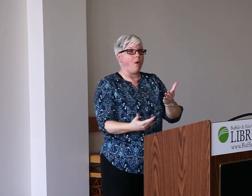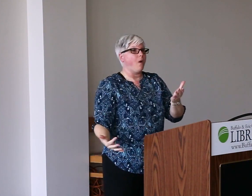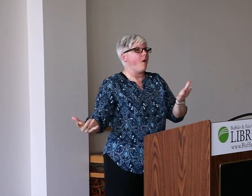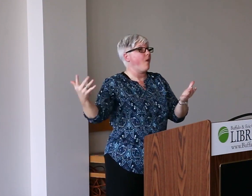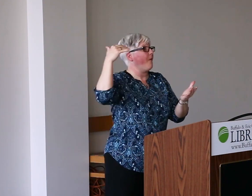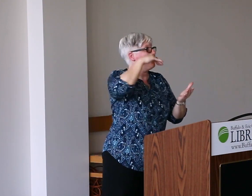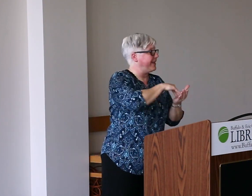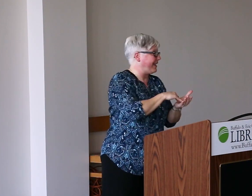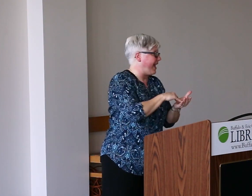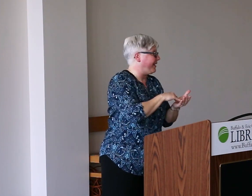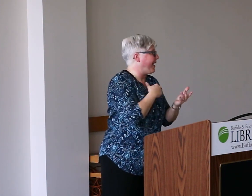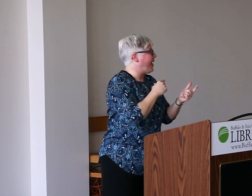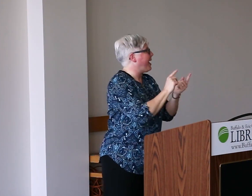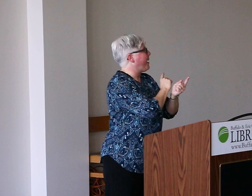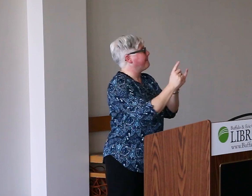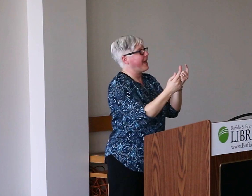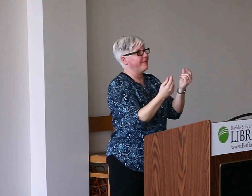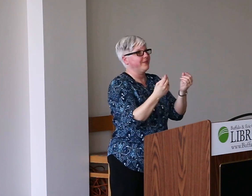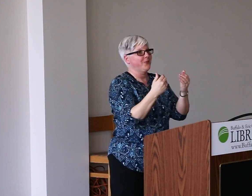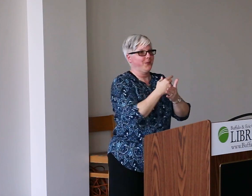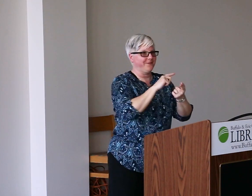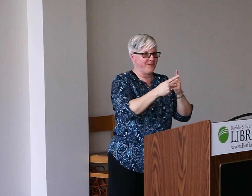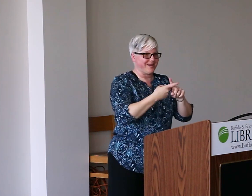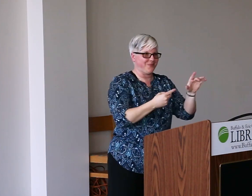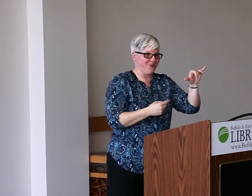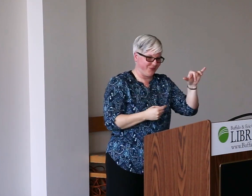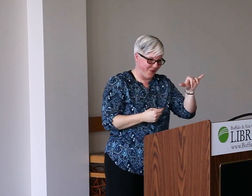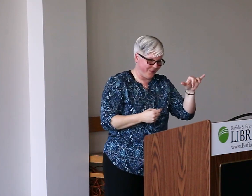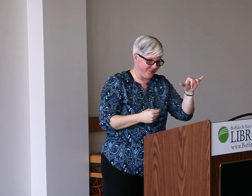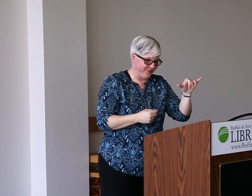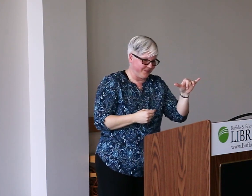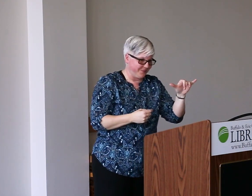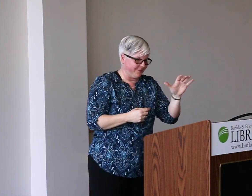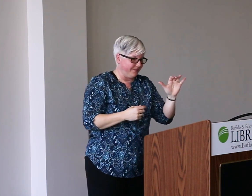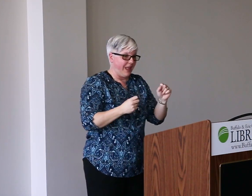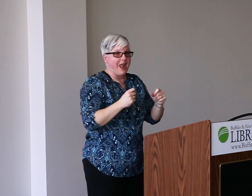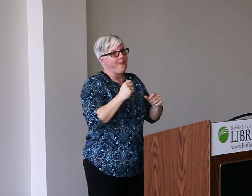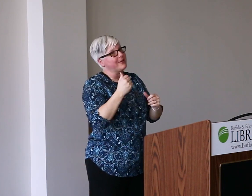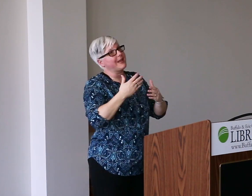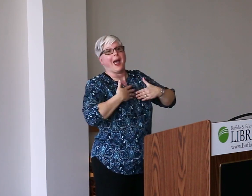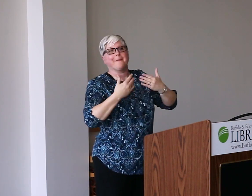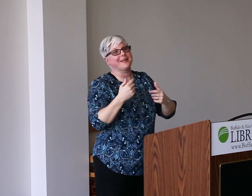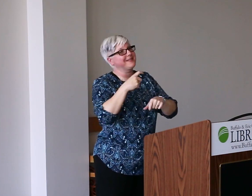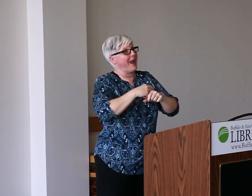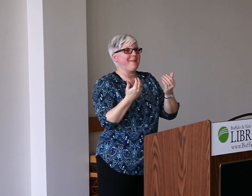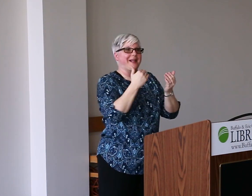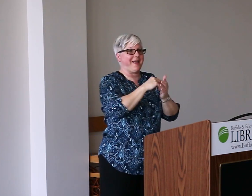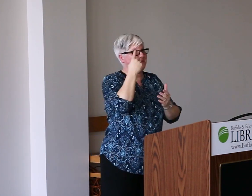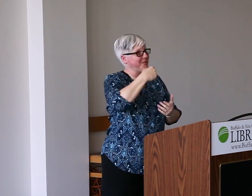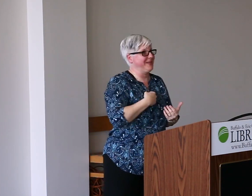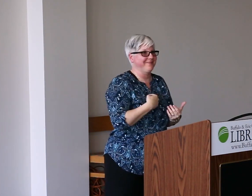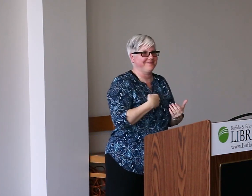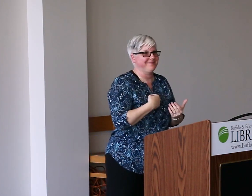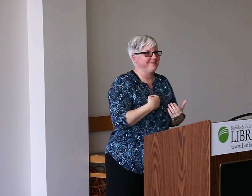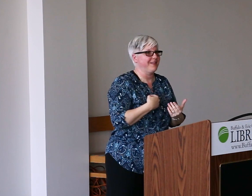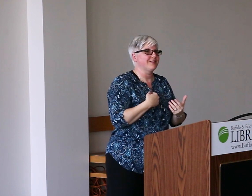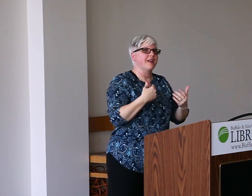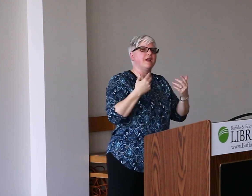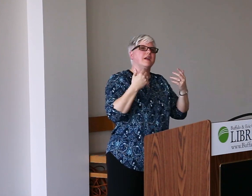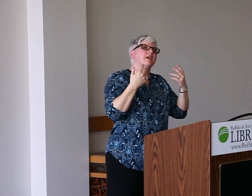I learned ASL all over again, and I met new friends too. It was the happiest time again for